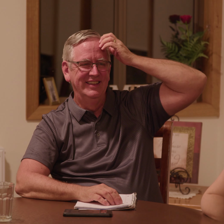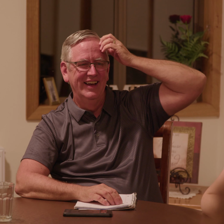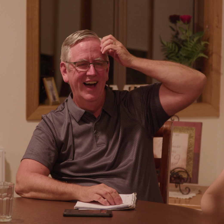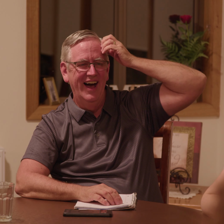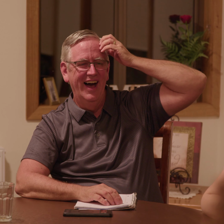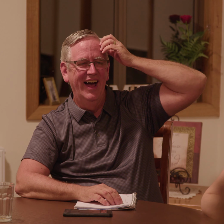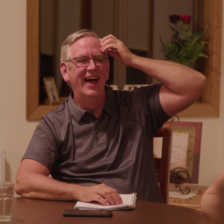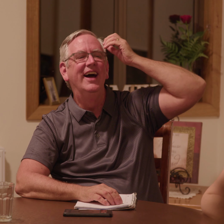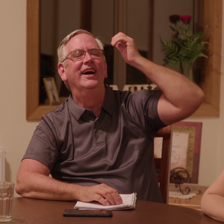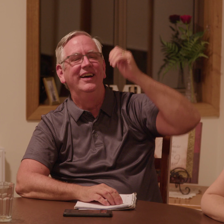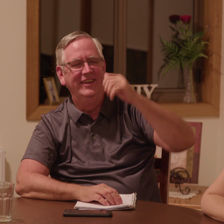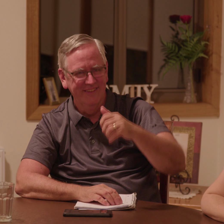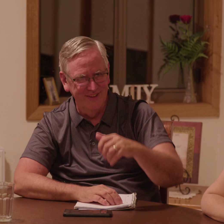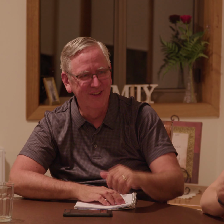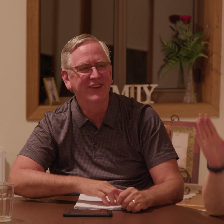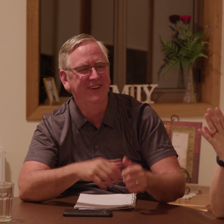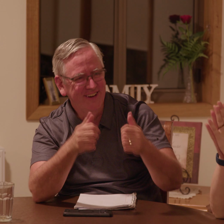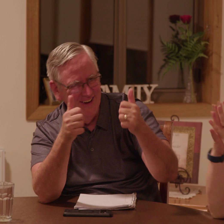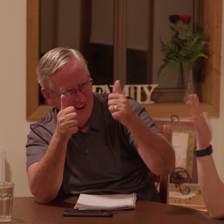T-R-I-C-I-A. Yeah.